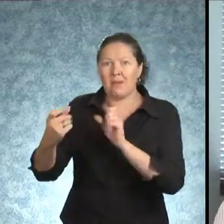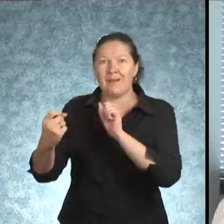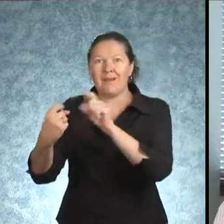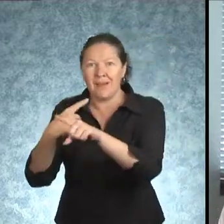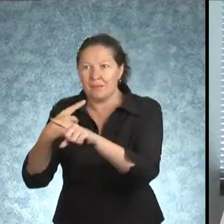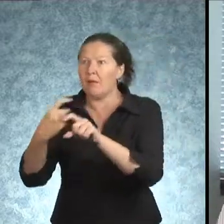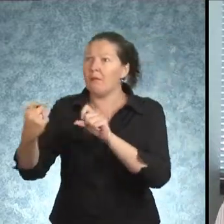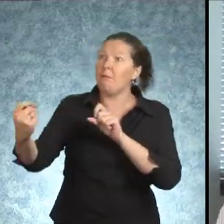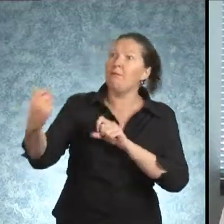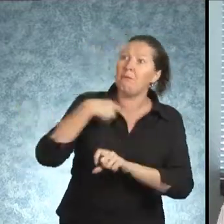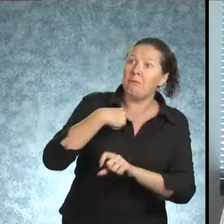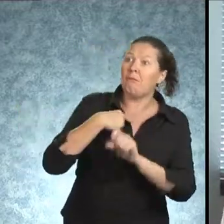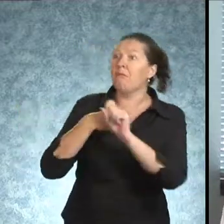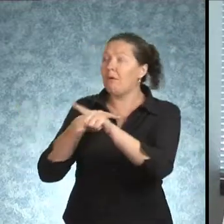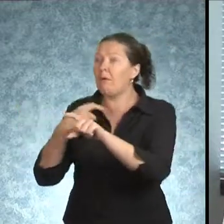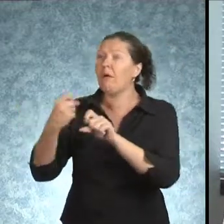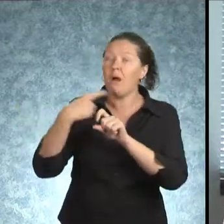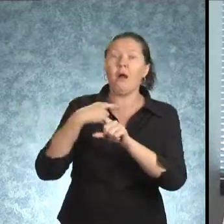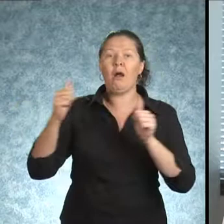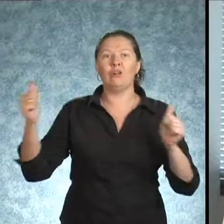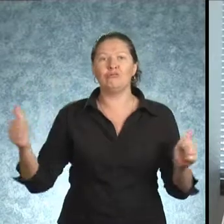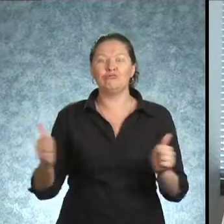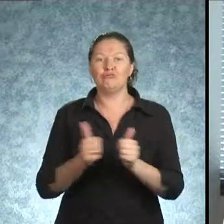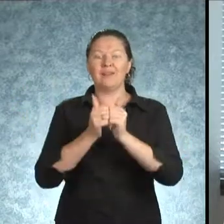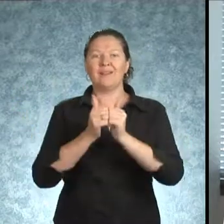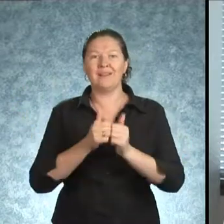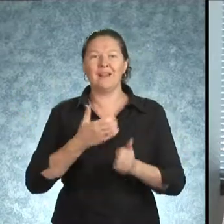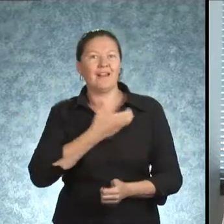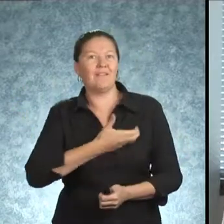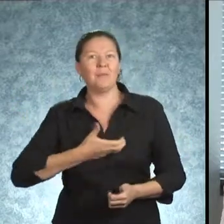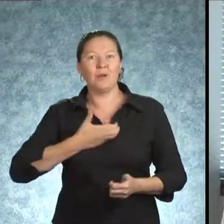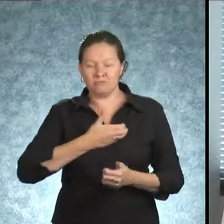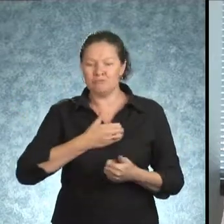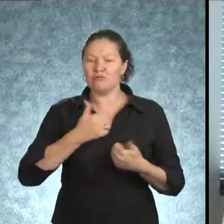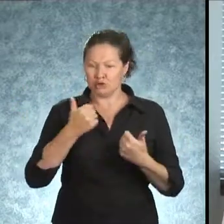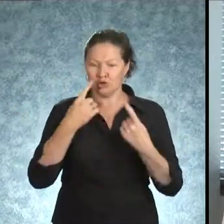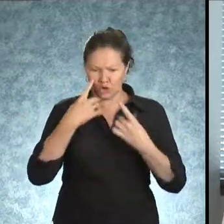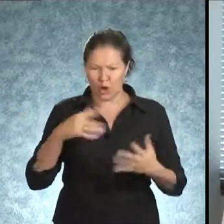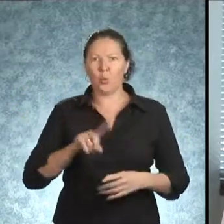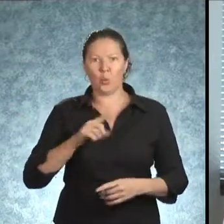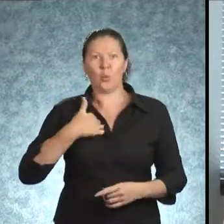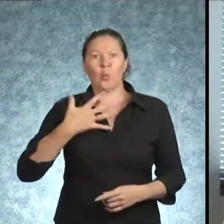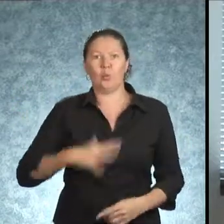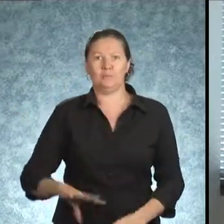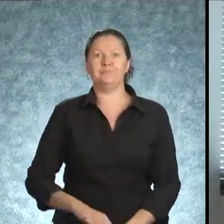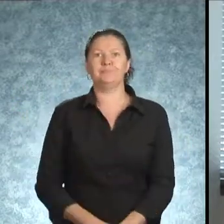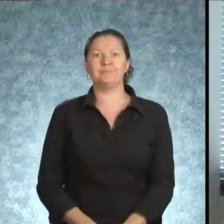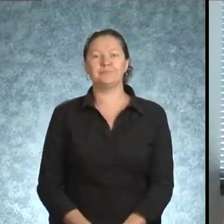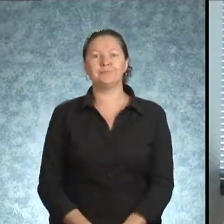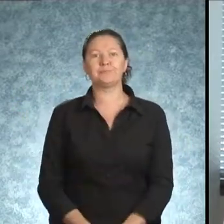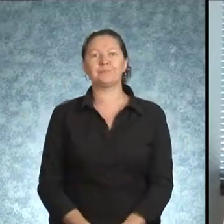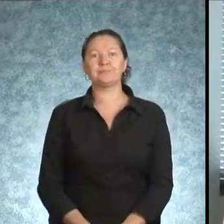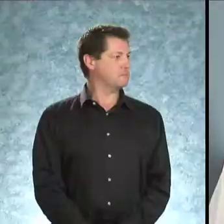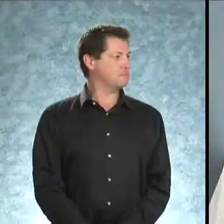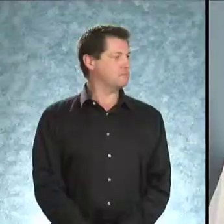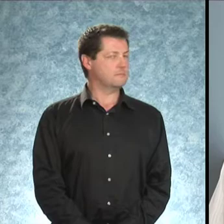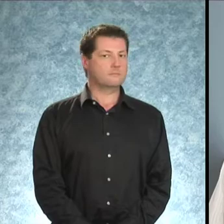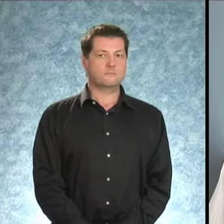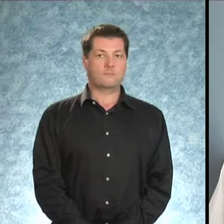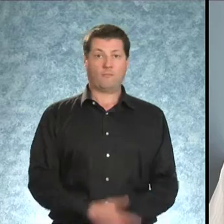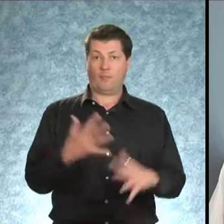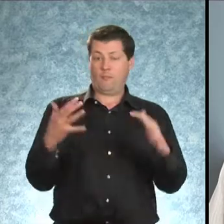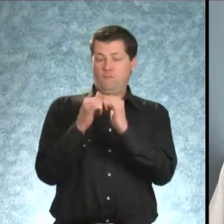having that agreement go backwards and forwards a couple of times until you're both comfortable that it really reflects what you've both agreed on. The